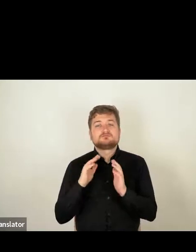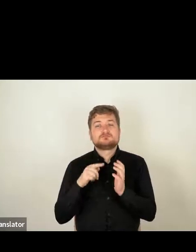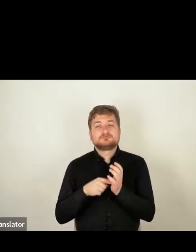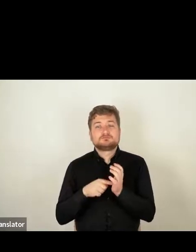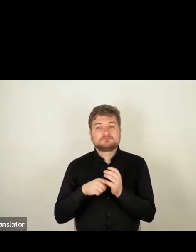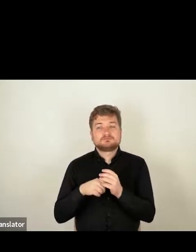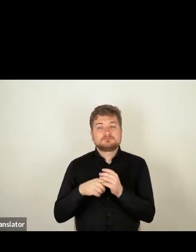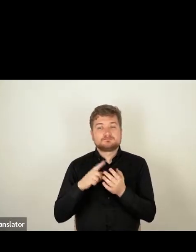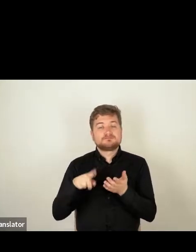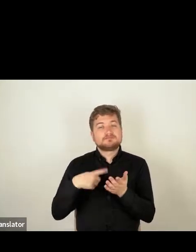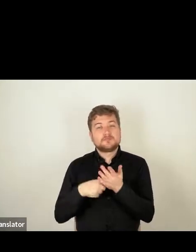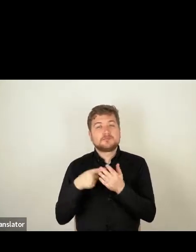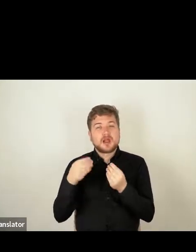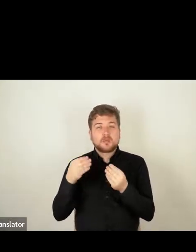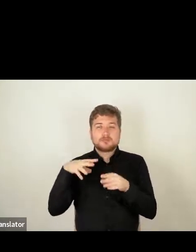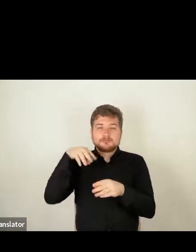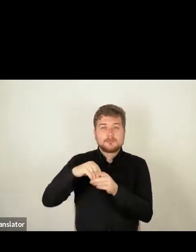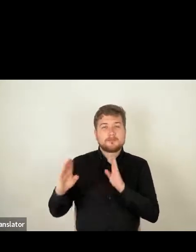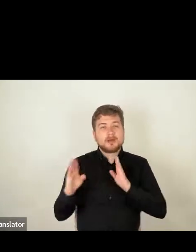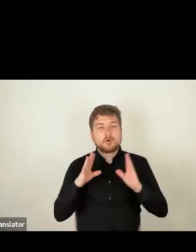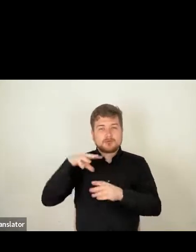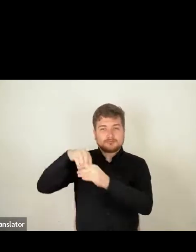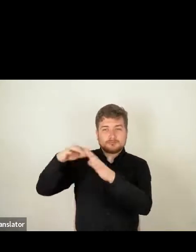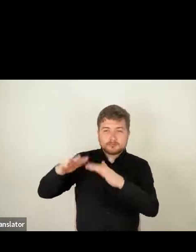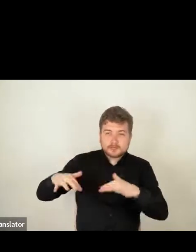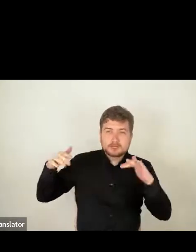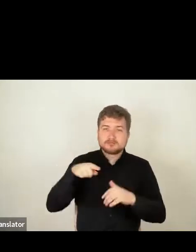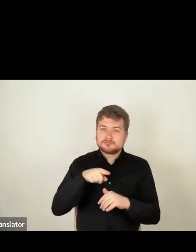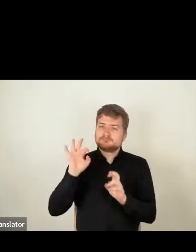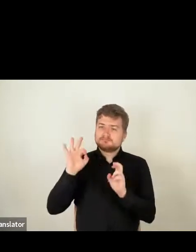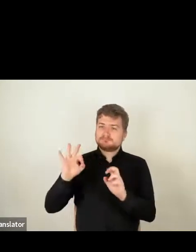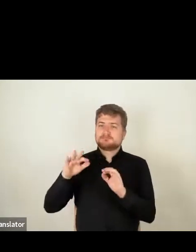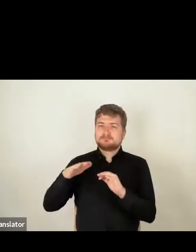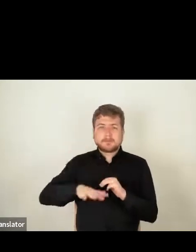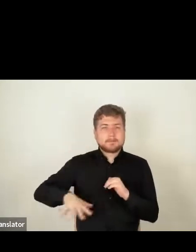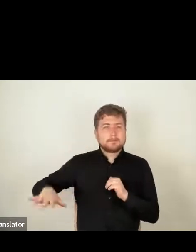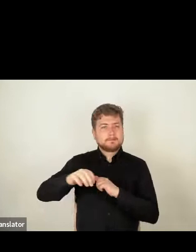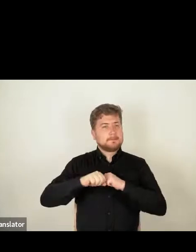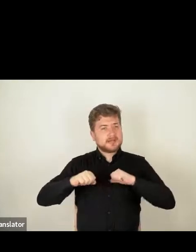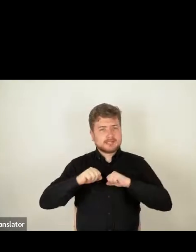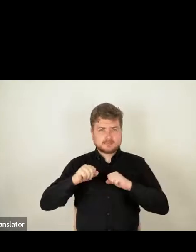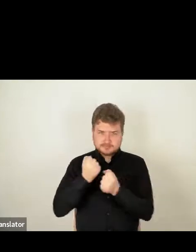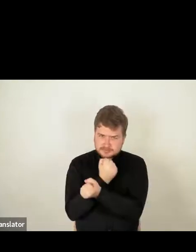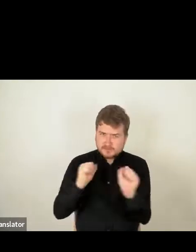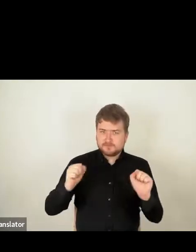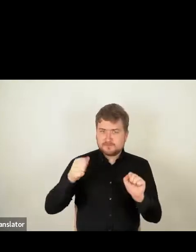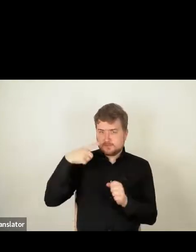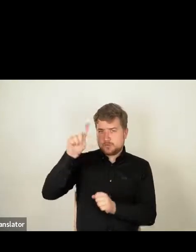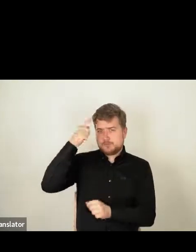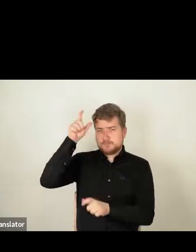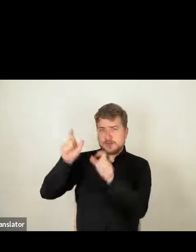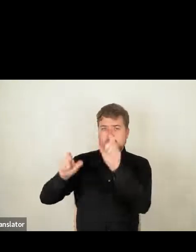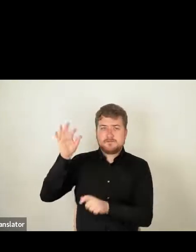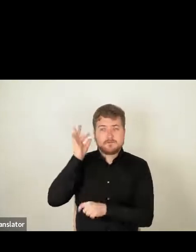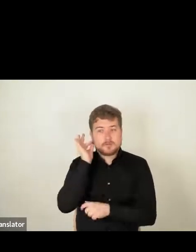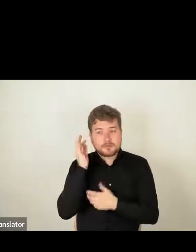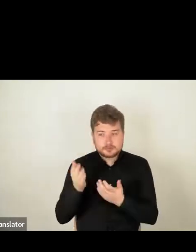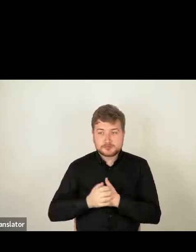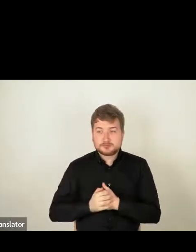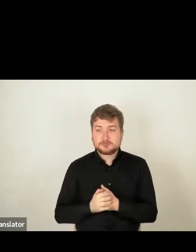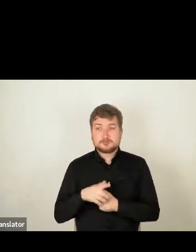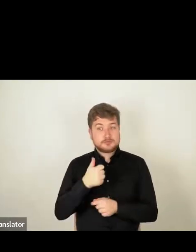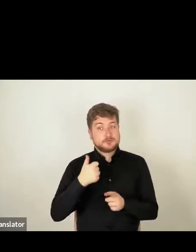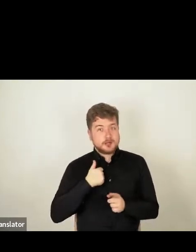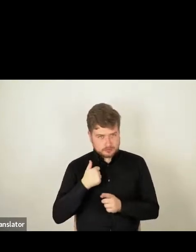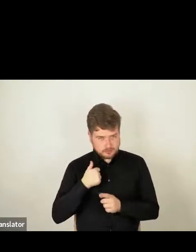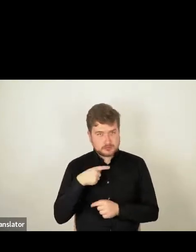Again, the Parliament in Canada has moved forward with creating codes of conduct in terms of how MPs relate to each other, either